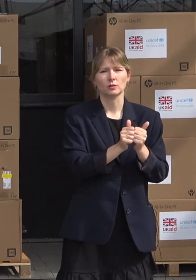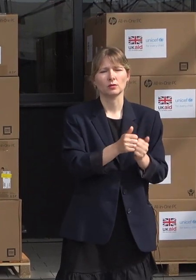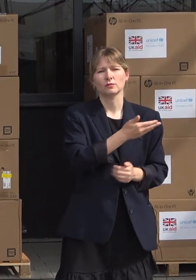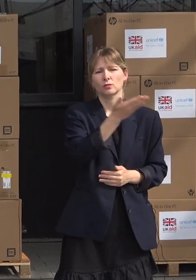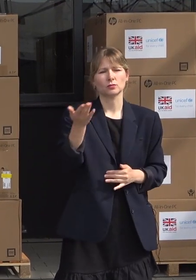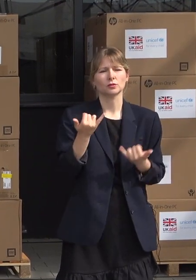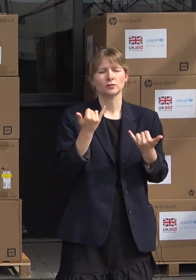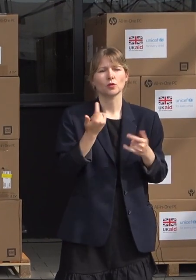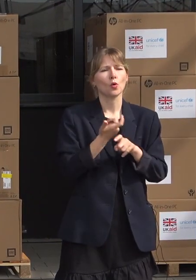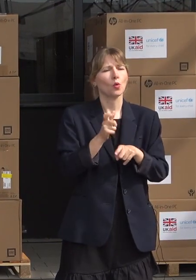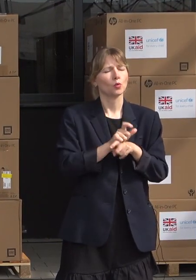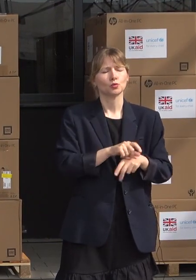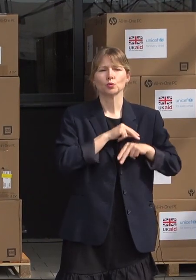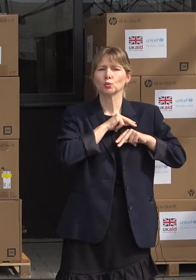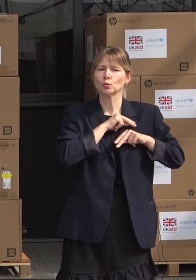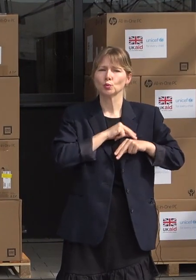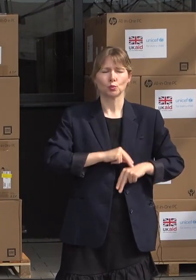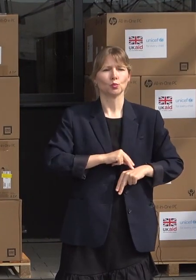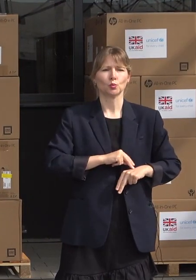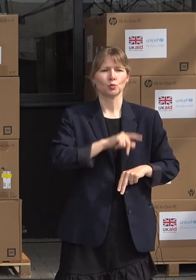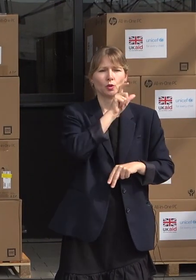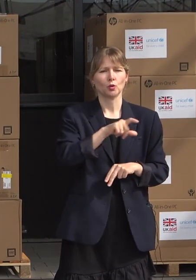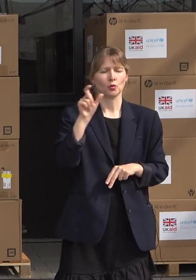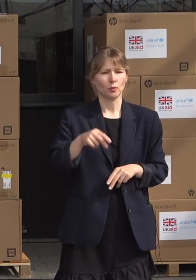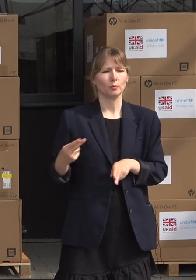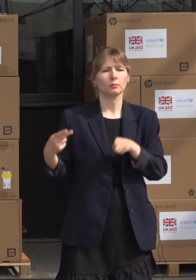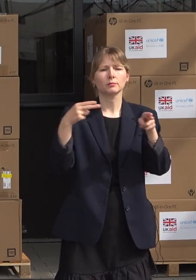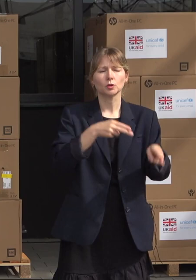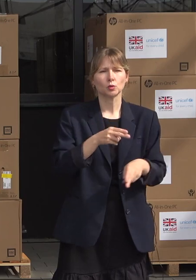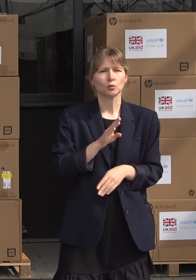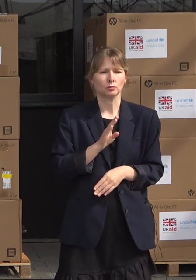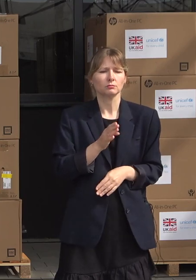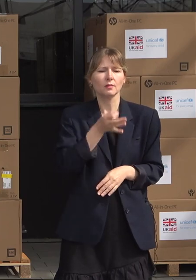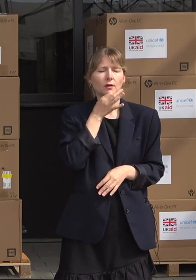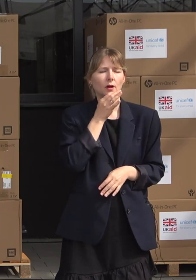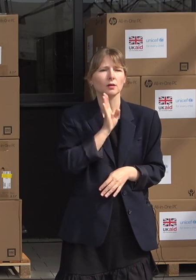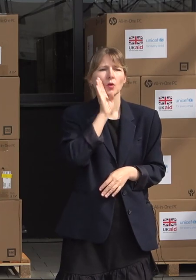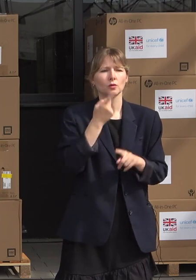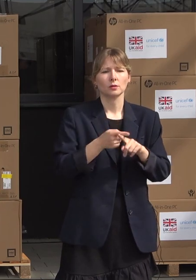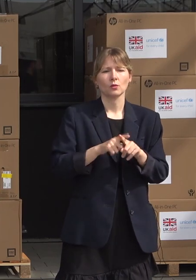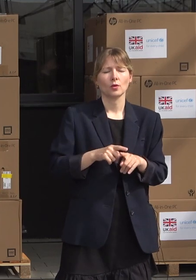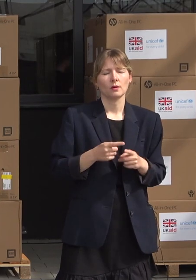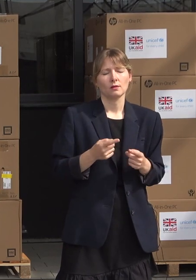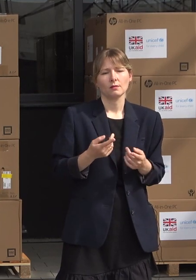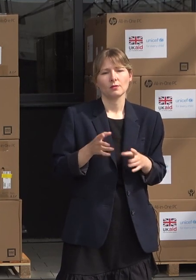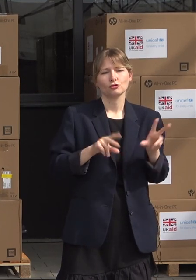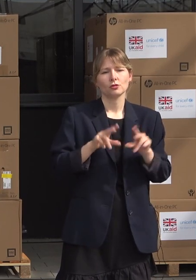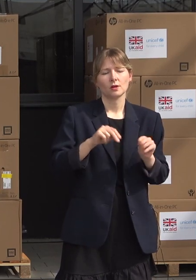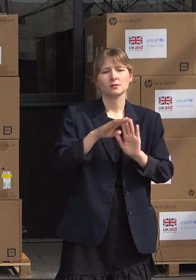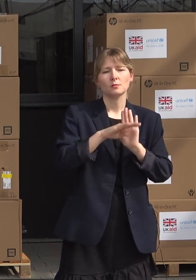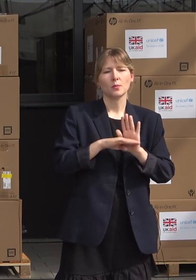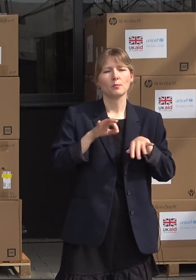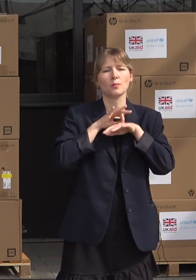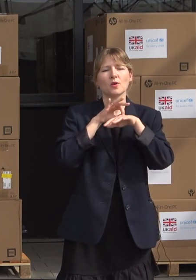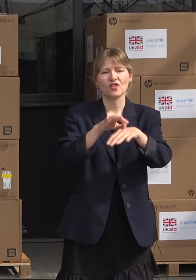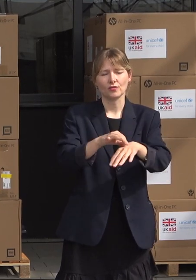hour in Chișinău for a such a beautiful event. The first hour in